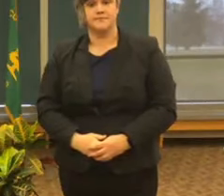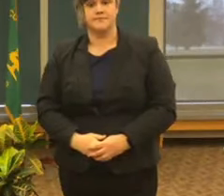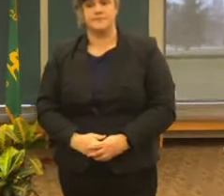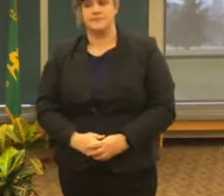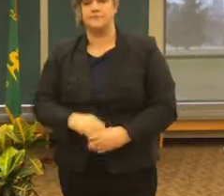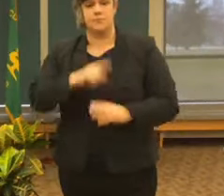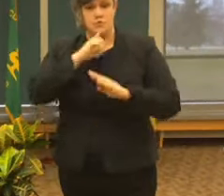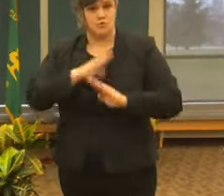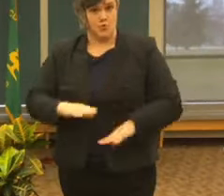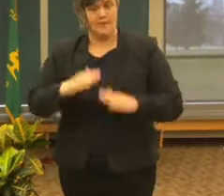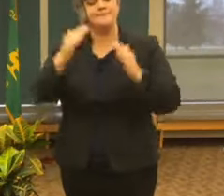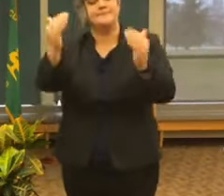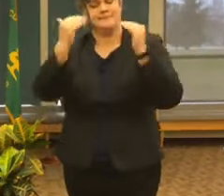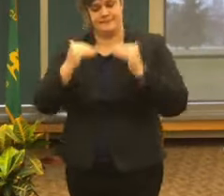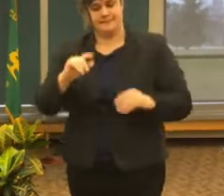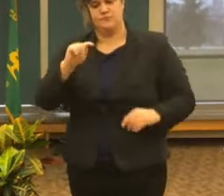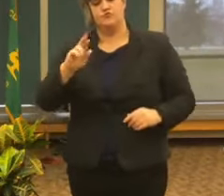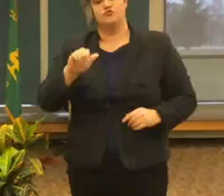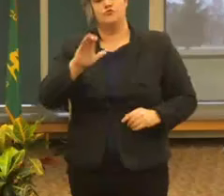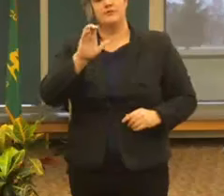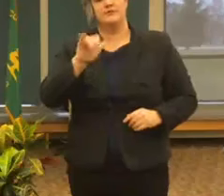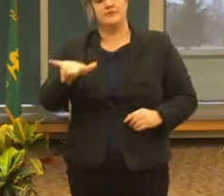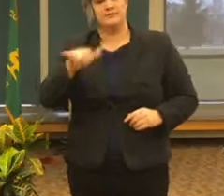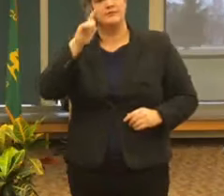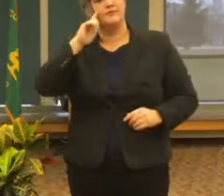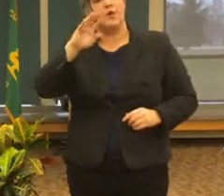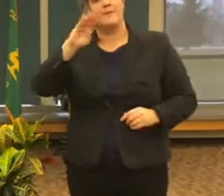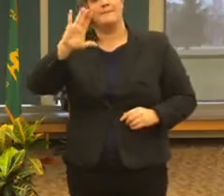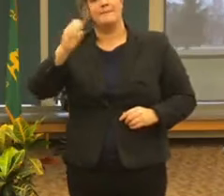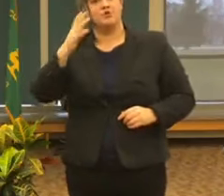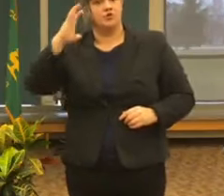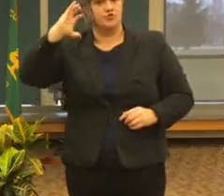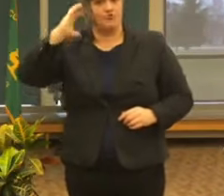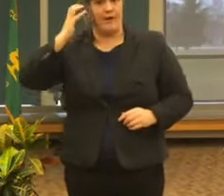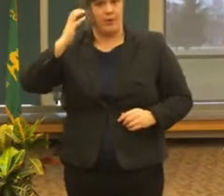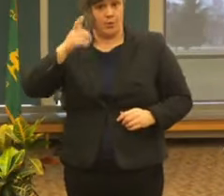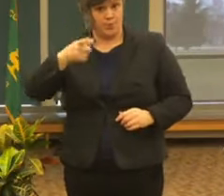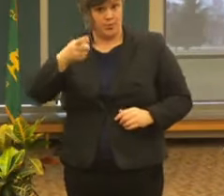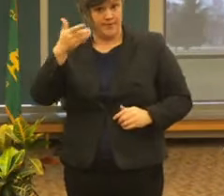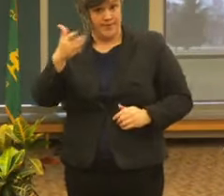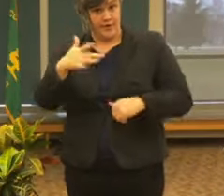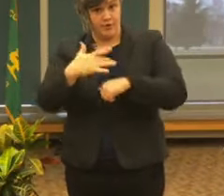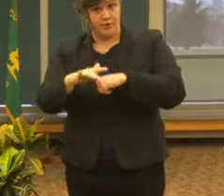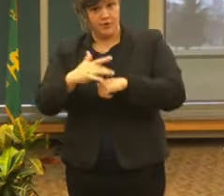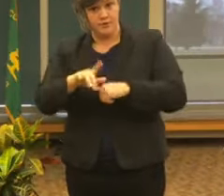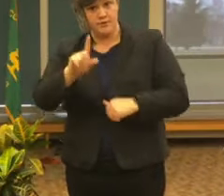All right. How about Tracy at Michigan Radio? Tracy, are you there?